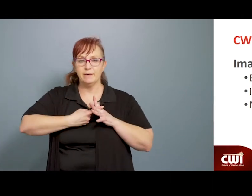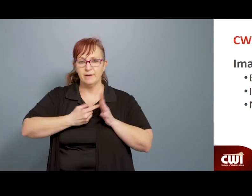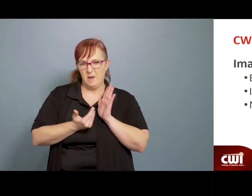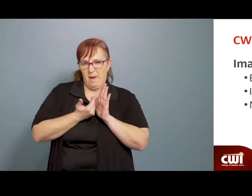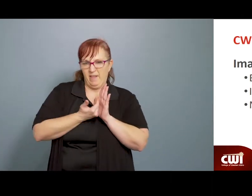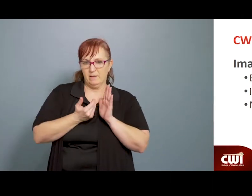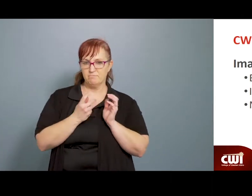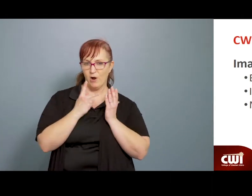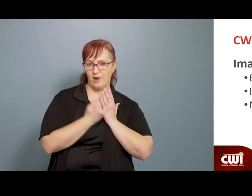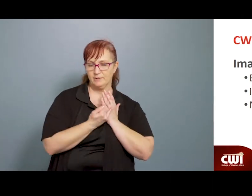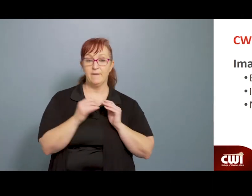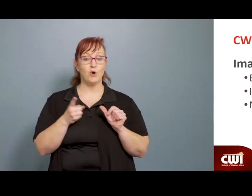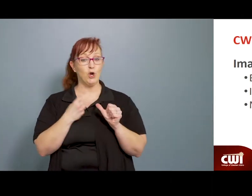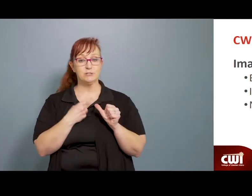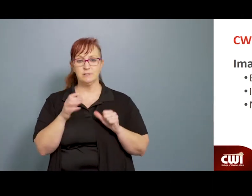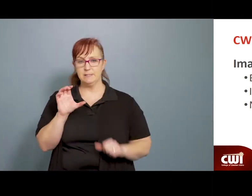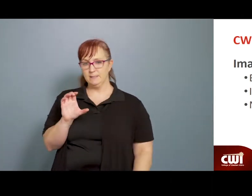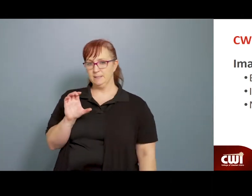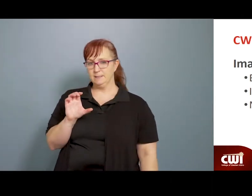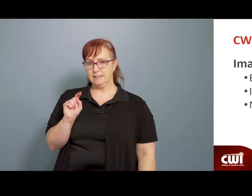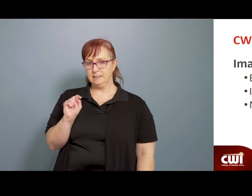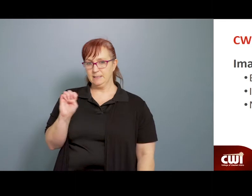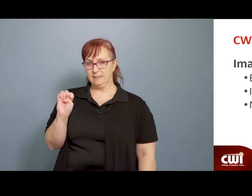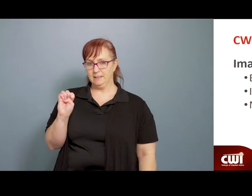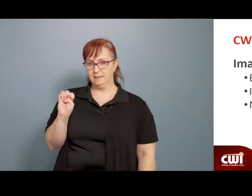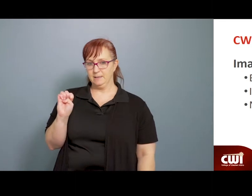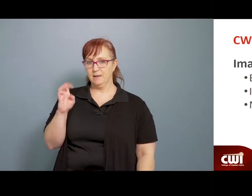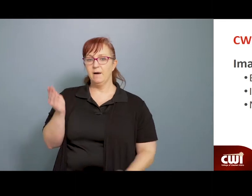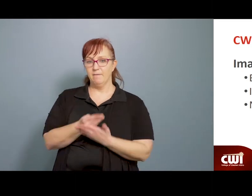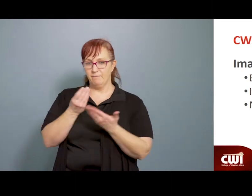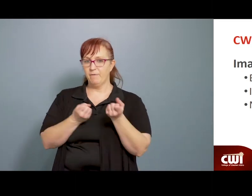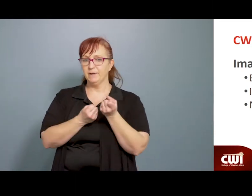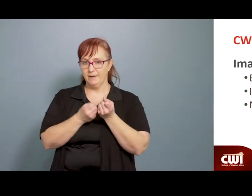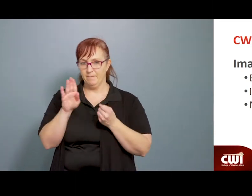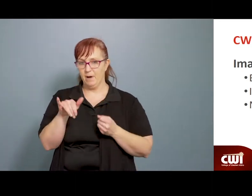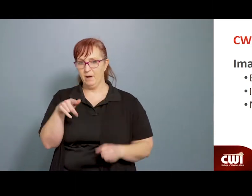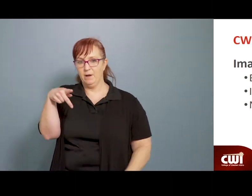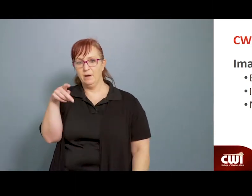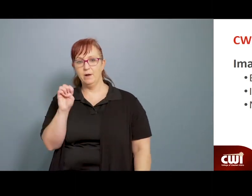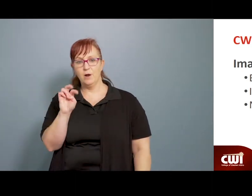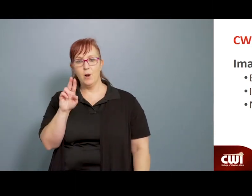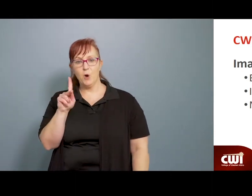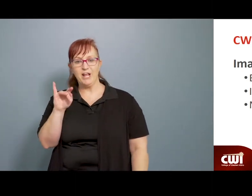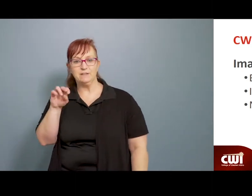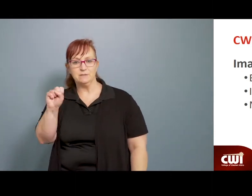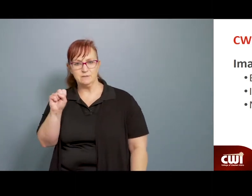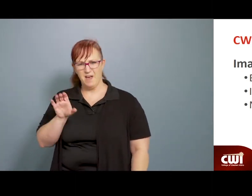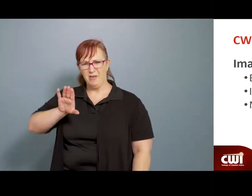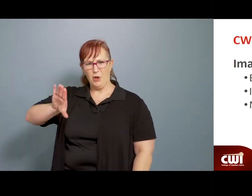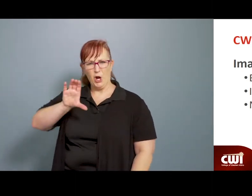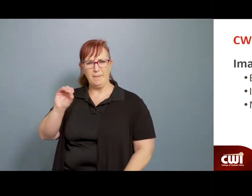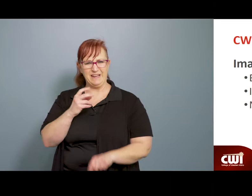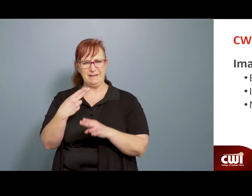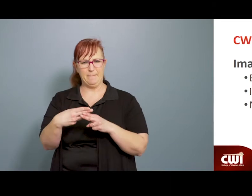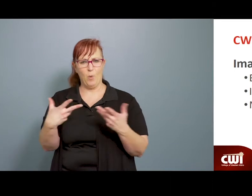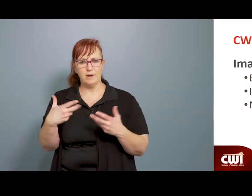in CTE first is being funded by Perkins, but it's working with a company called GradCast, so